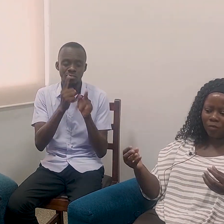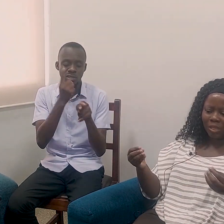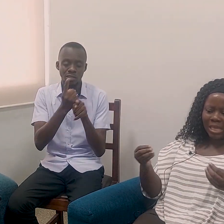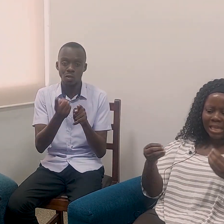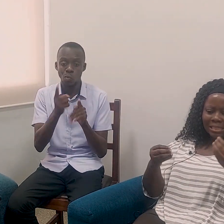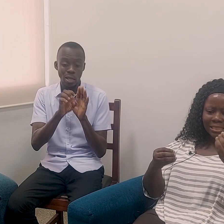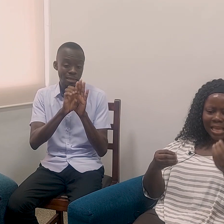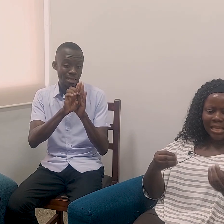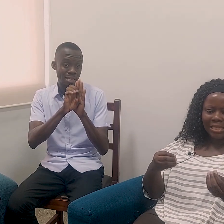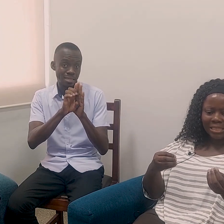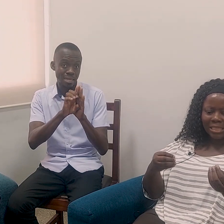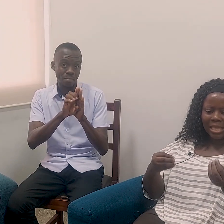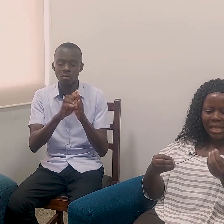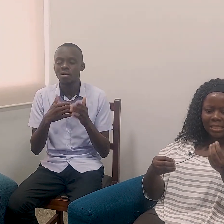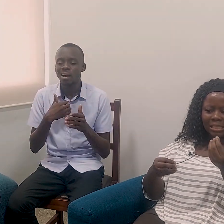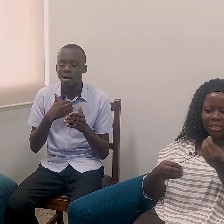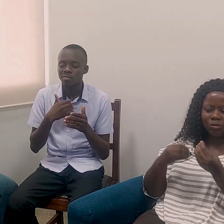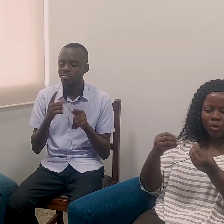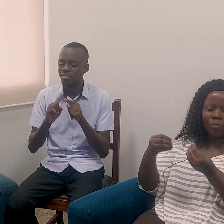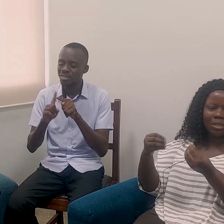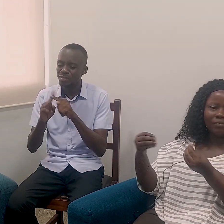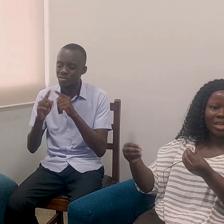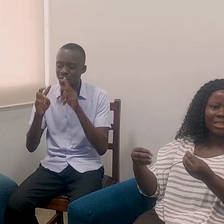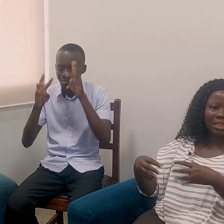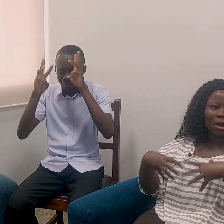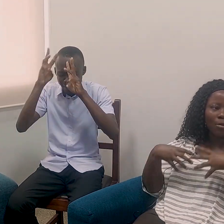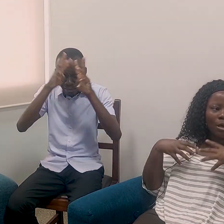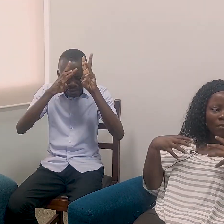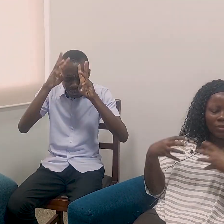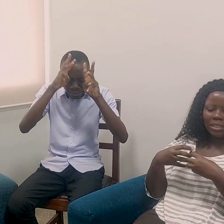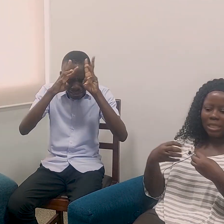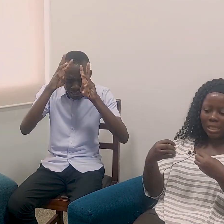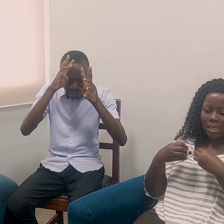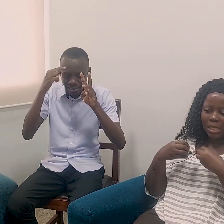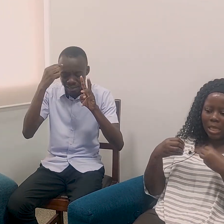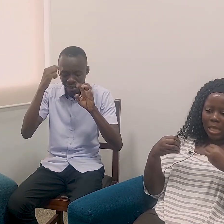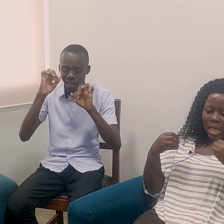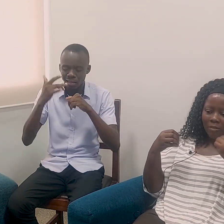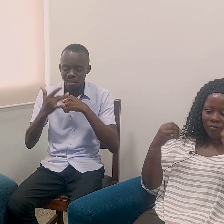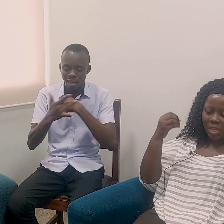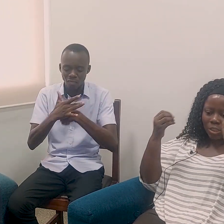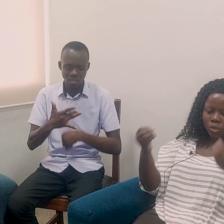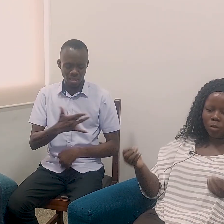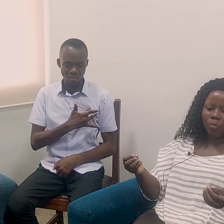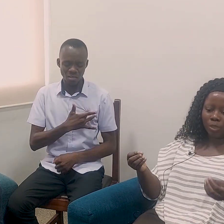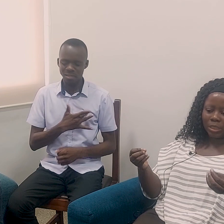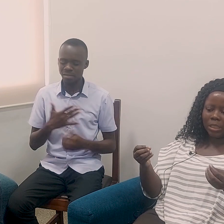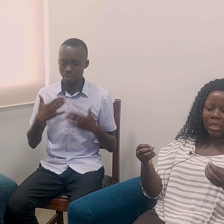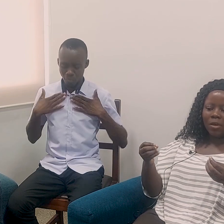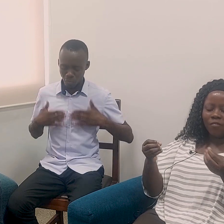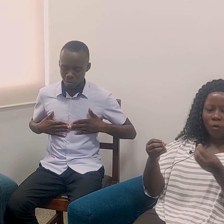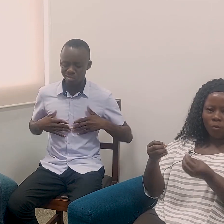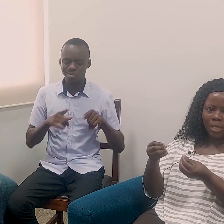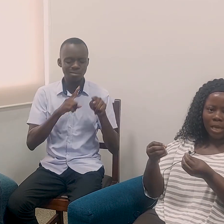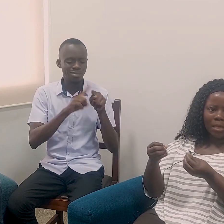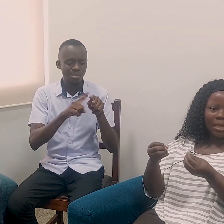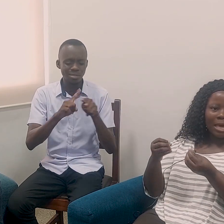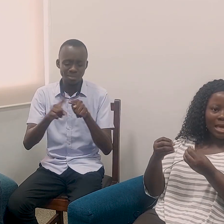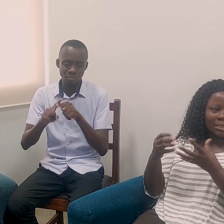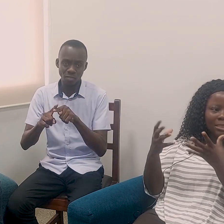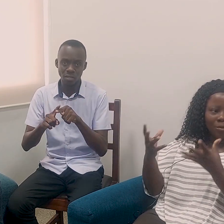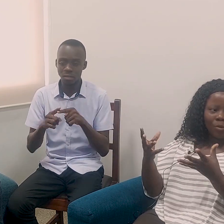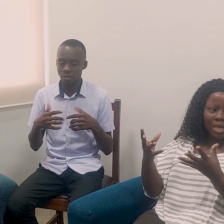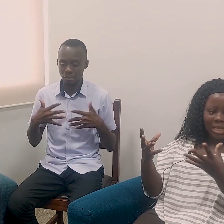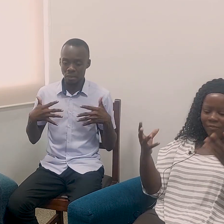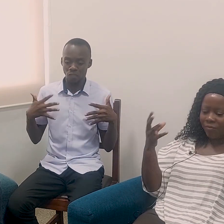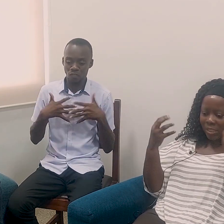lot of anxiety has its ripple effect and how physically it affects your body. Phobia